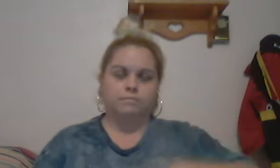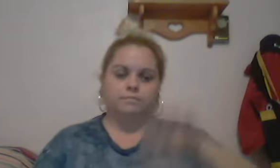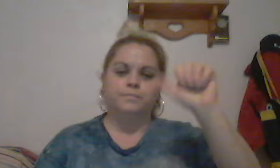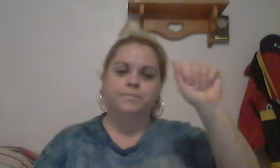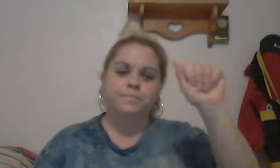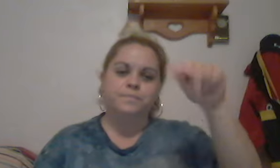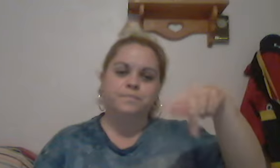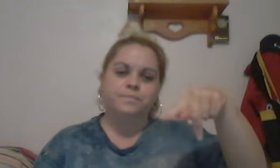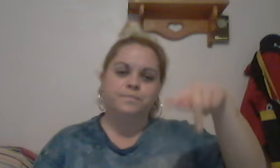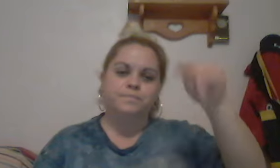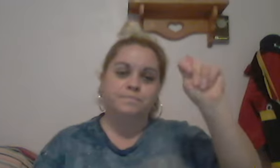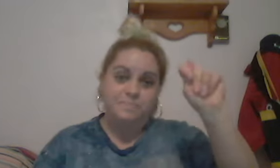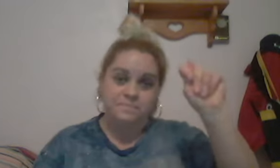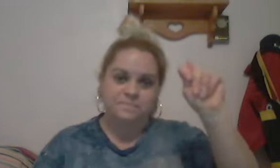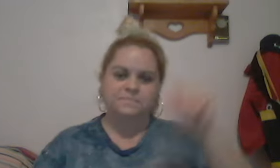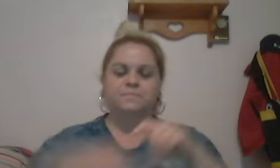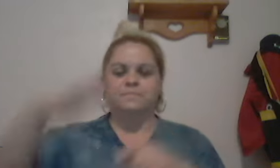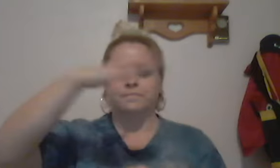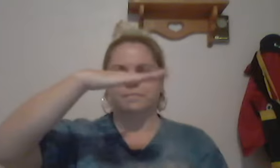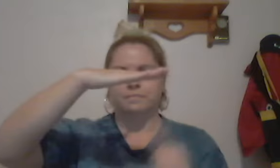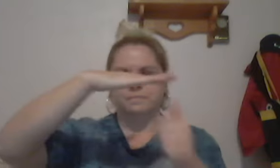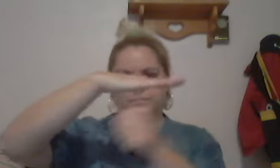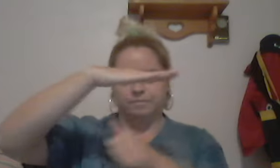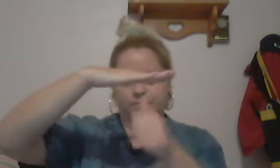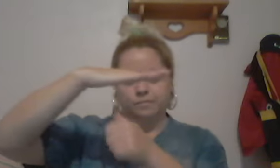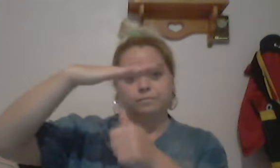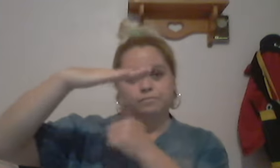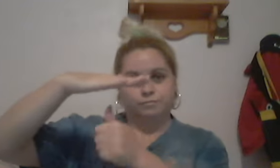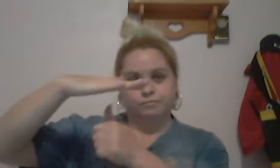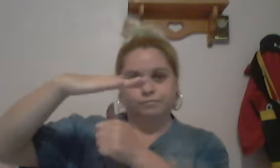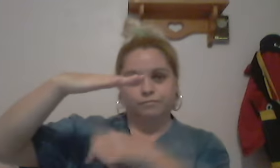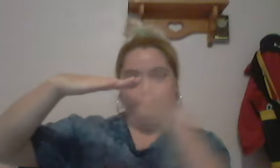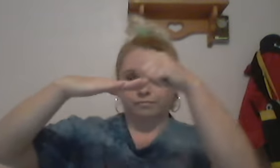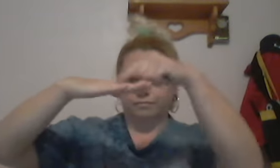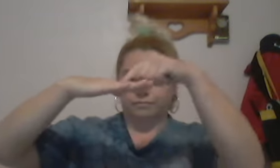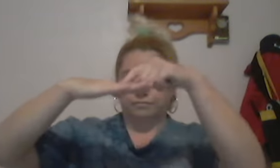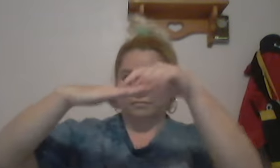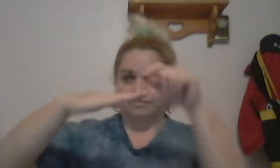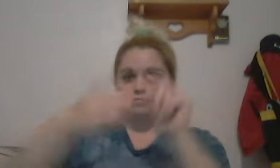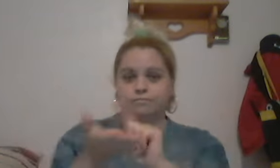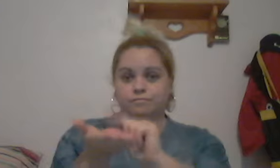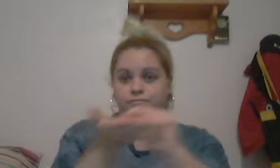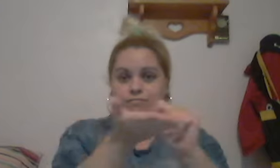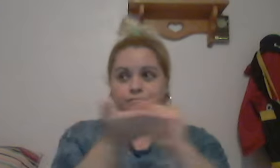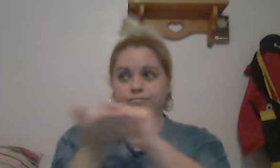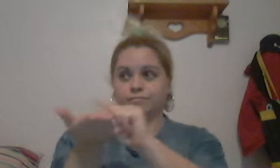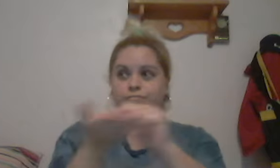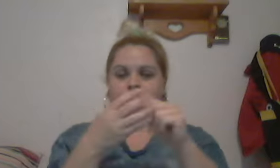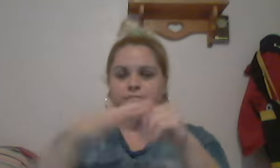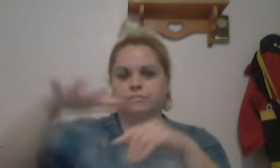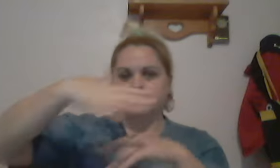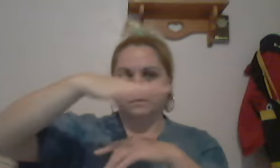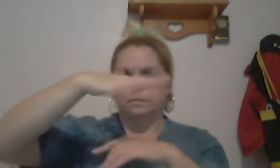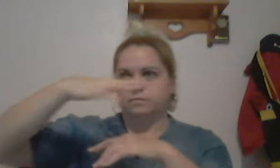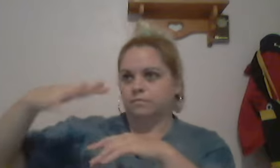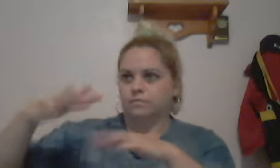other end of the line wouldn't interrupt while the slower typist was trying to get his or her thoughts out. By waiting until the GA was